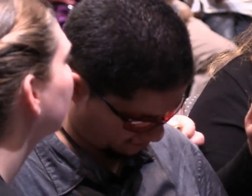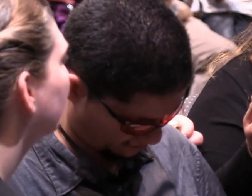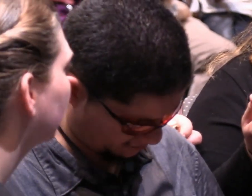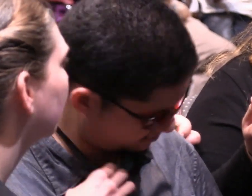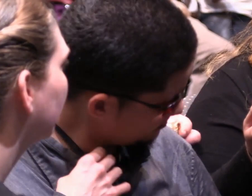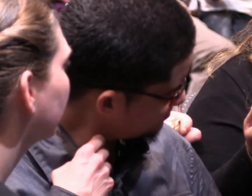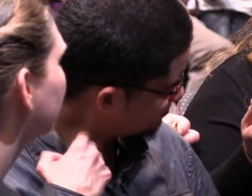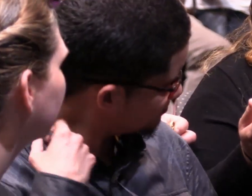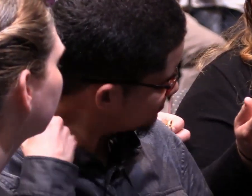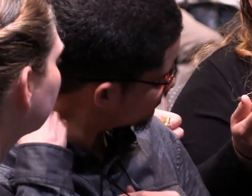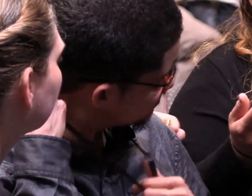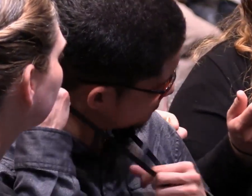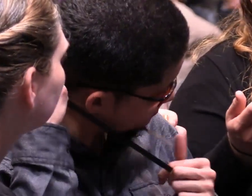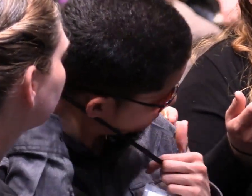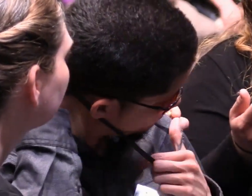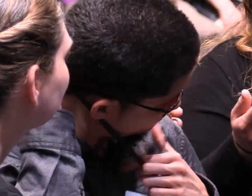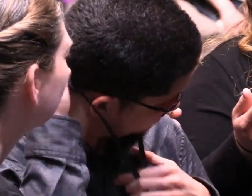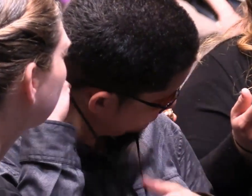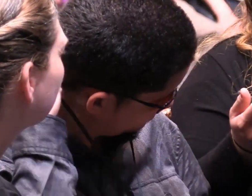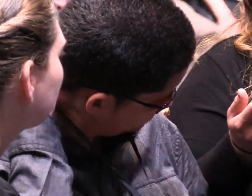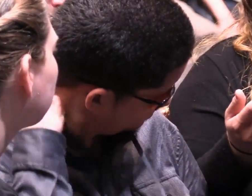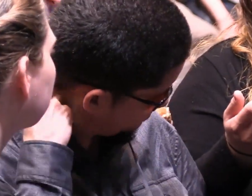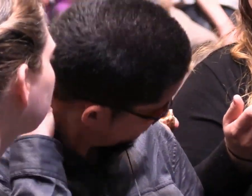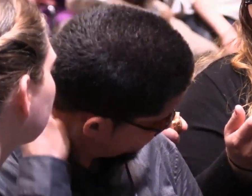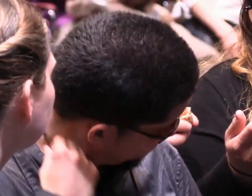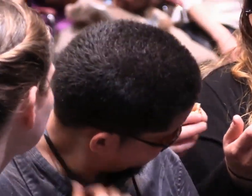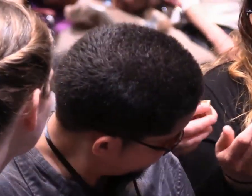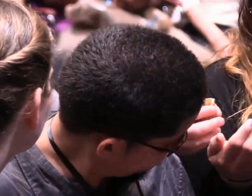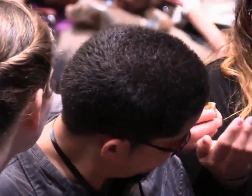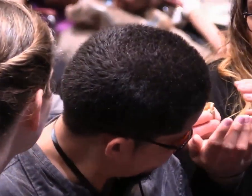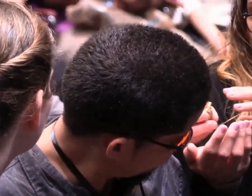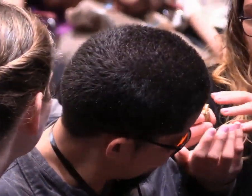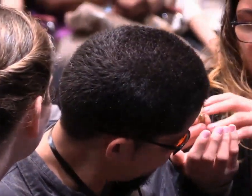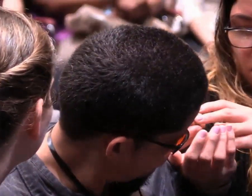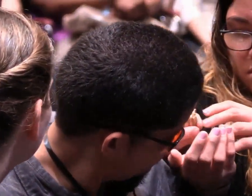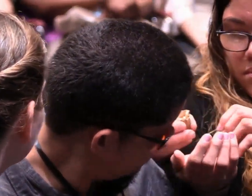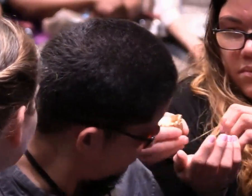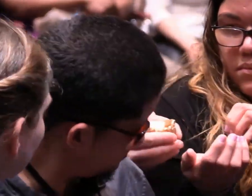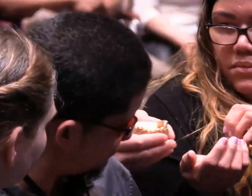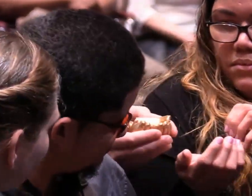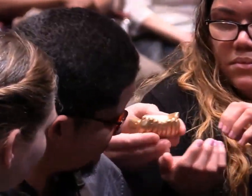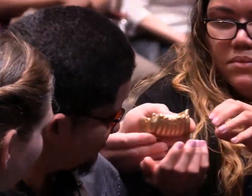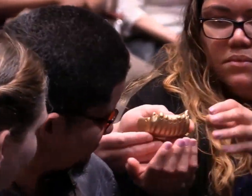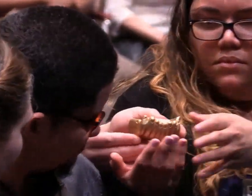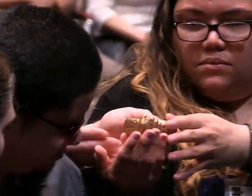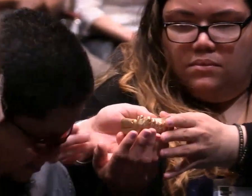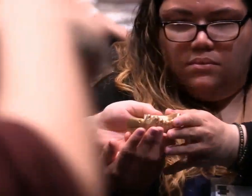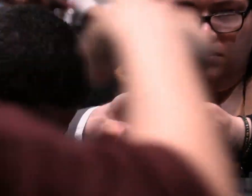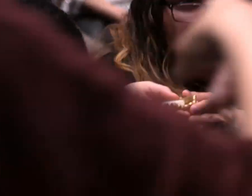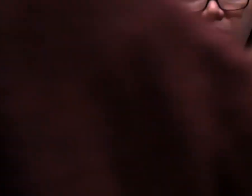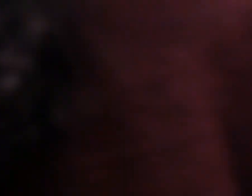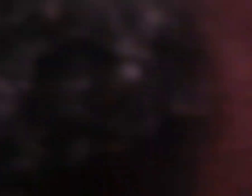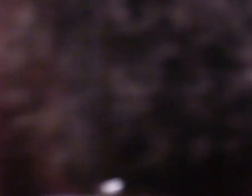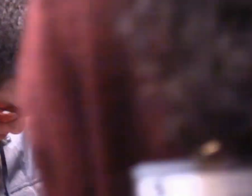And the individuals in the audience are getting an understanding and feel for the specific objects.